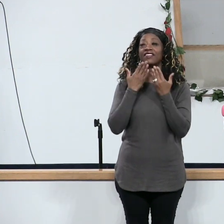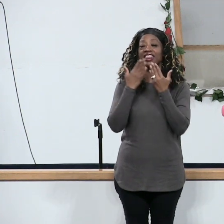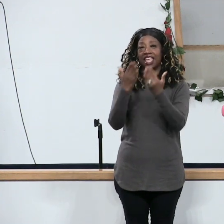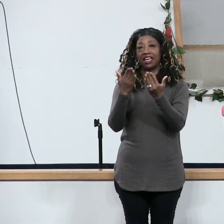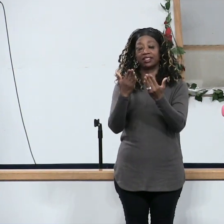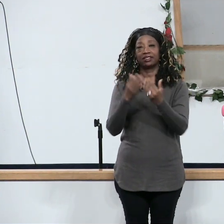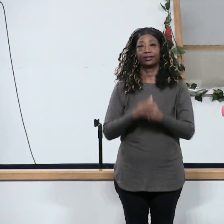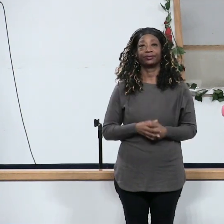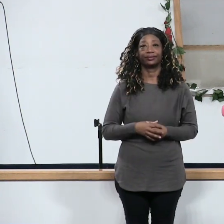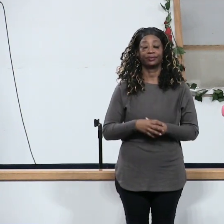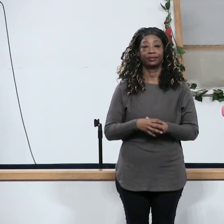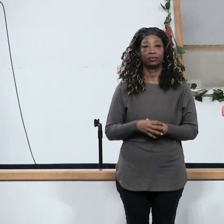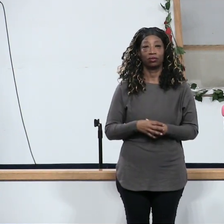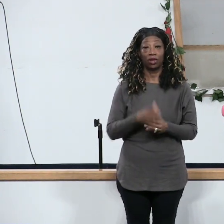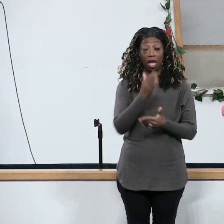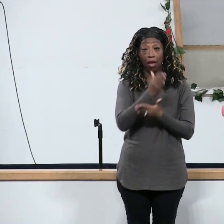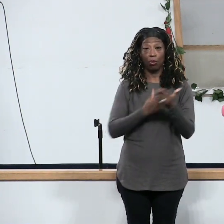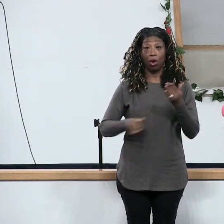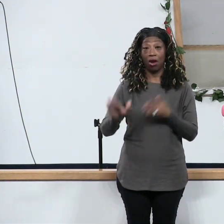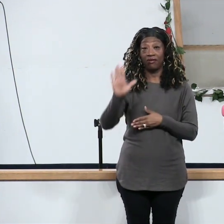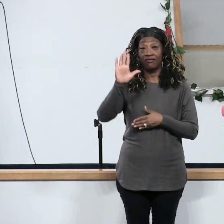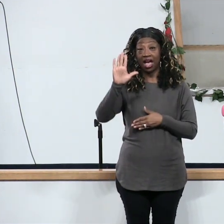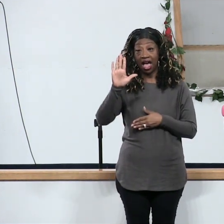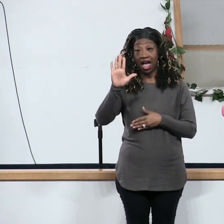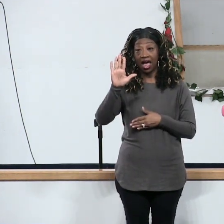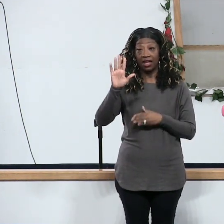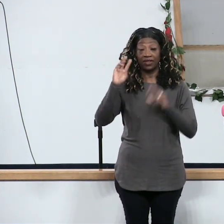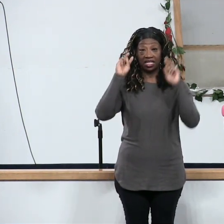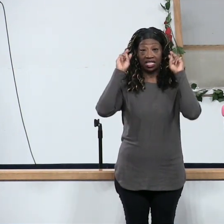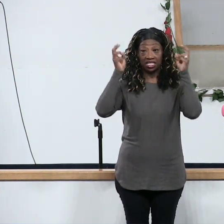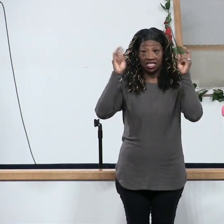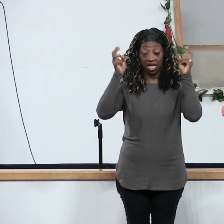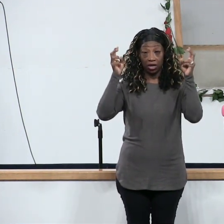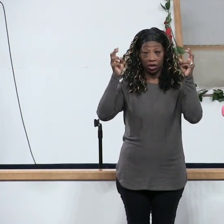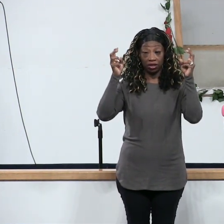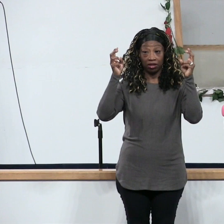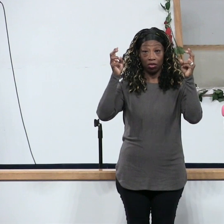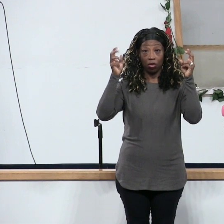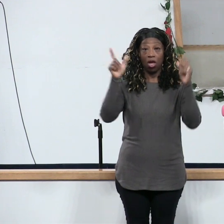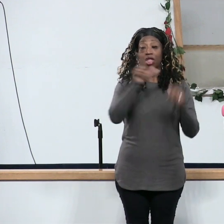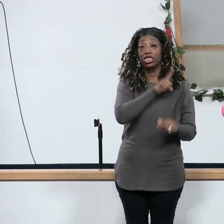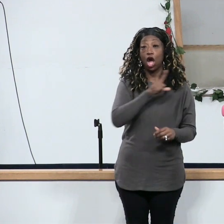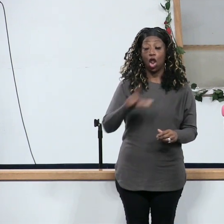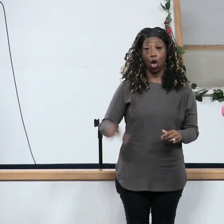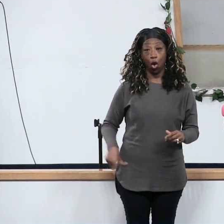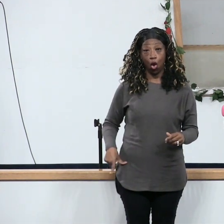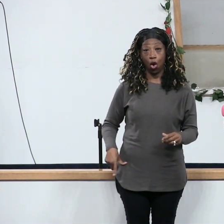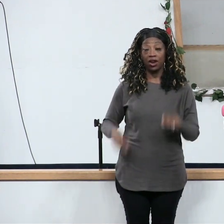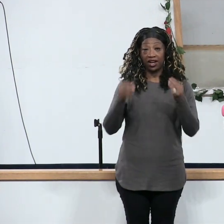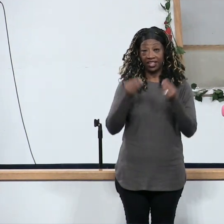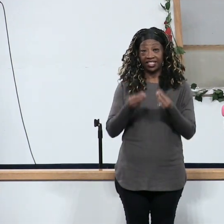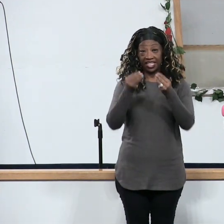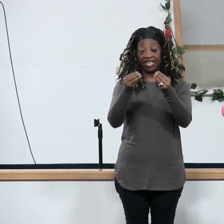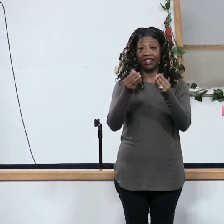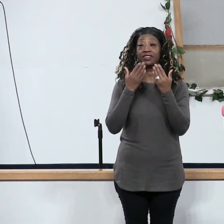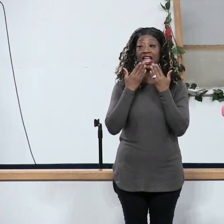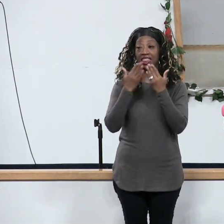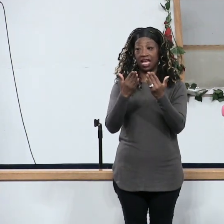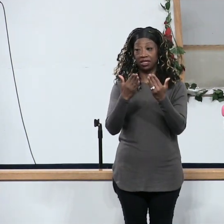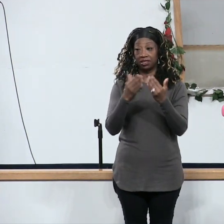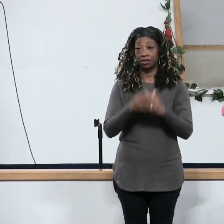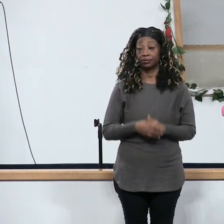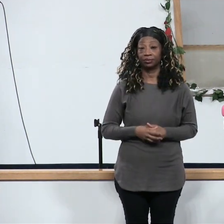Thanks. And part number 5 in the series, we have entitled, The Lord Gives Thanks.